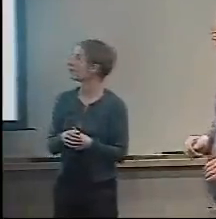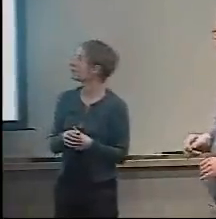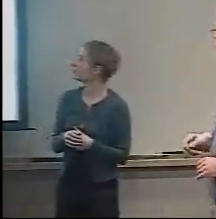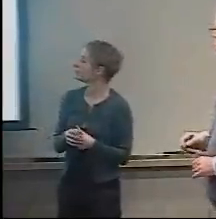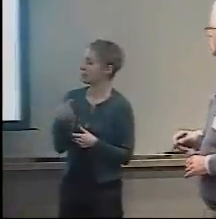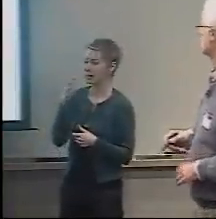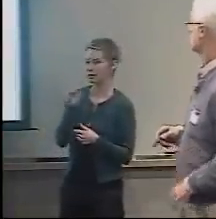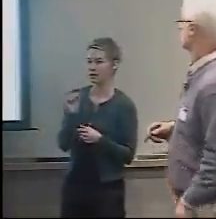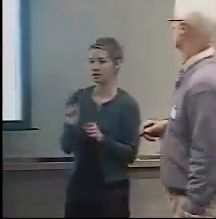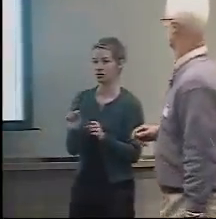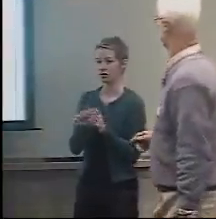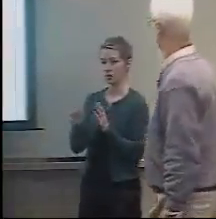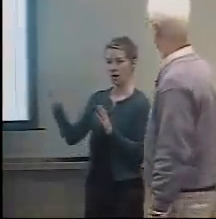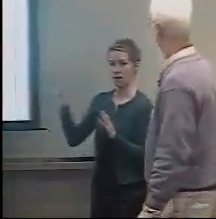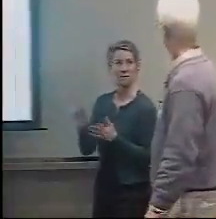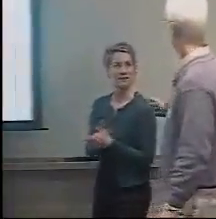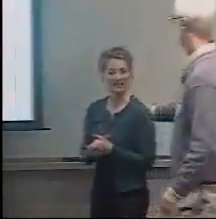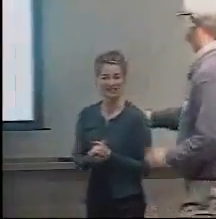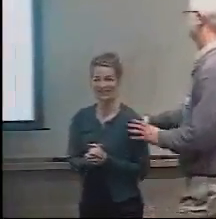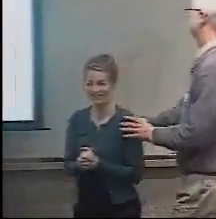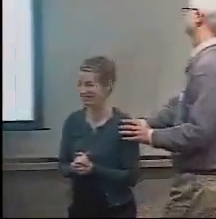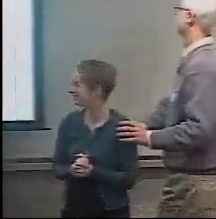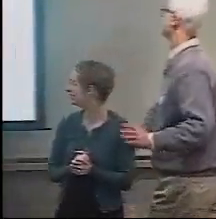I guess I can walk up here for just a second.